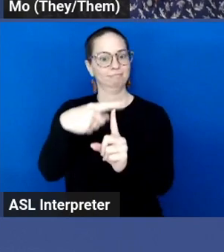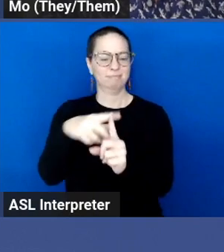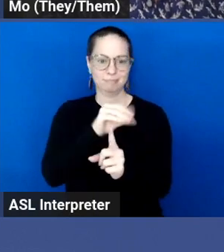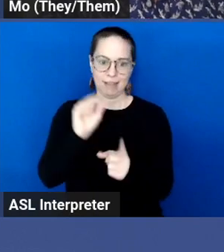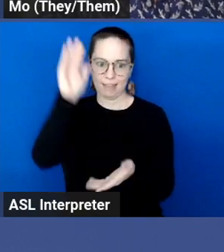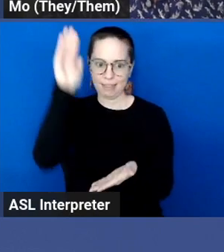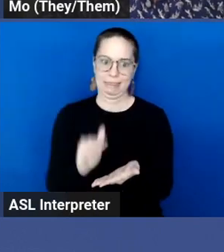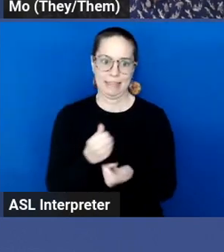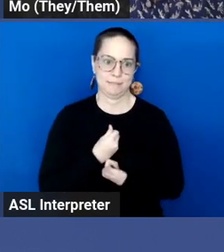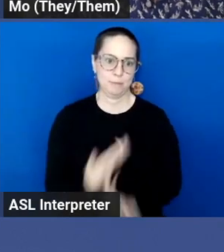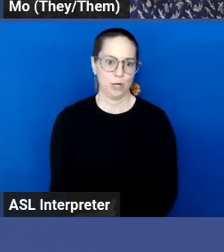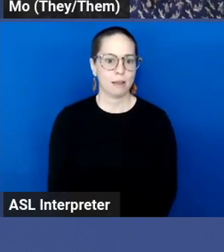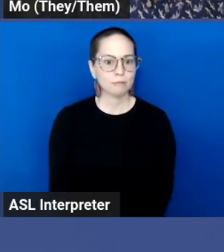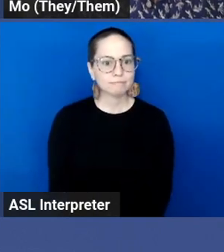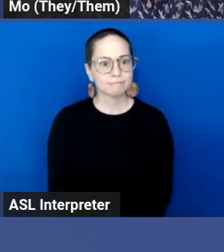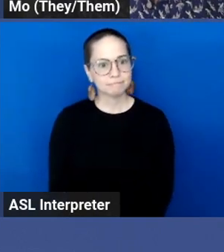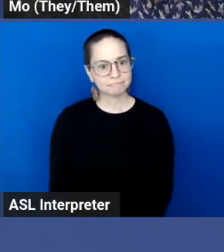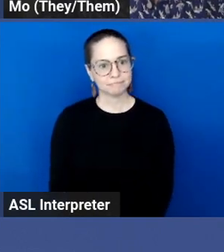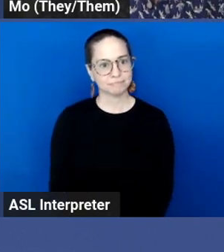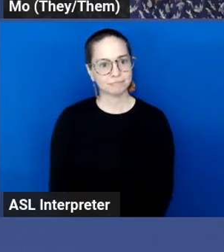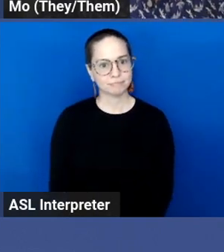burnout.